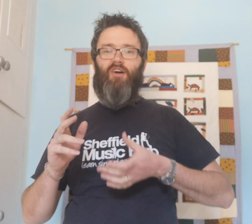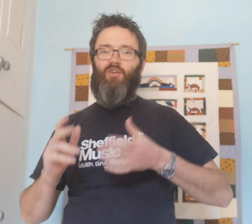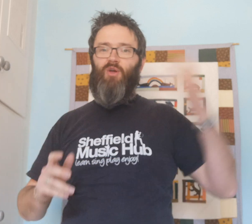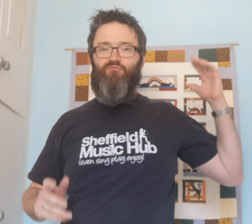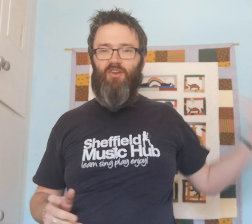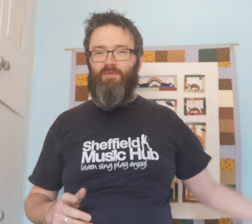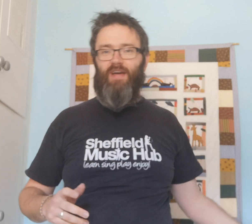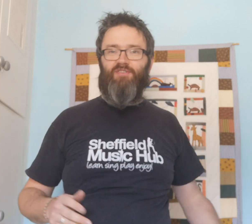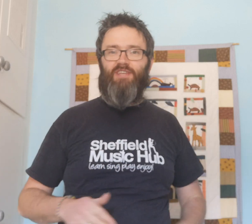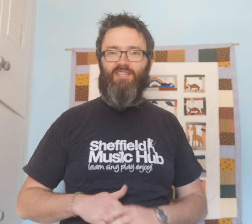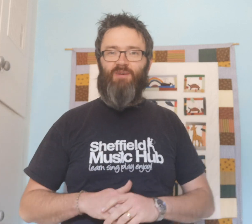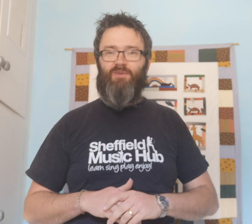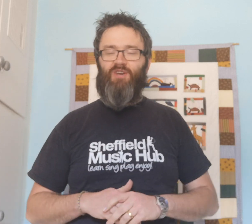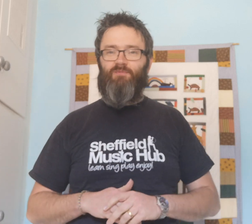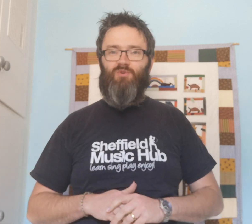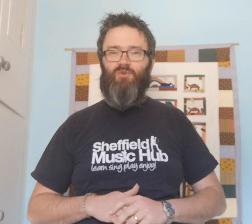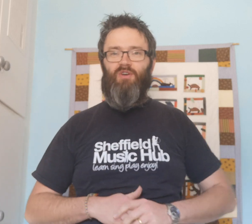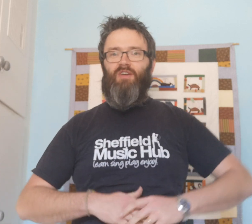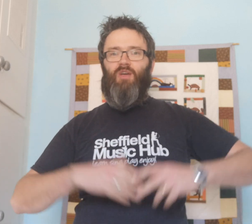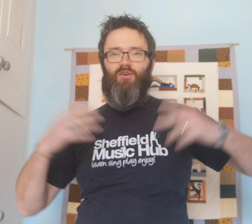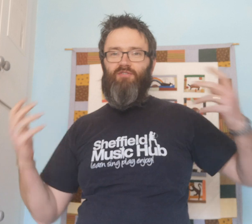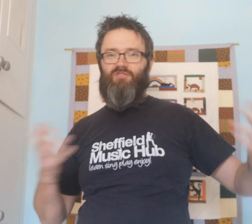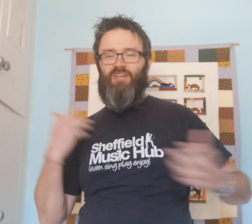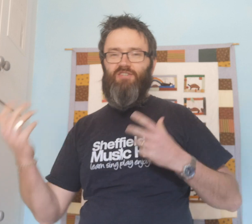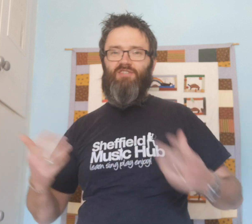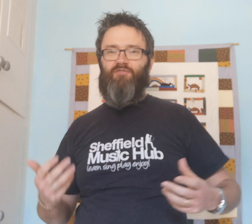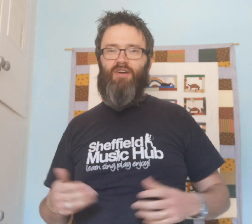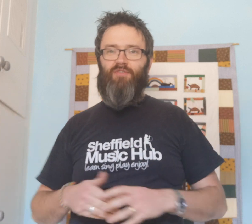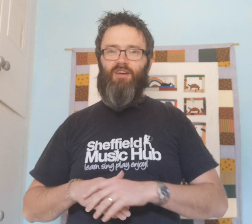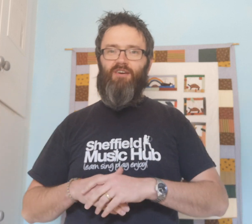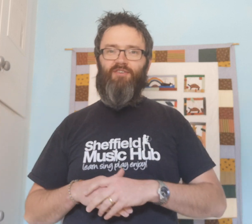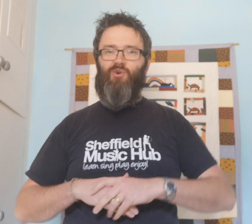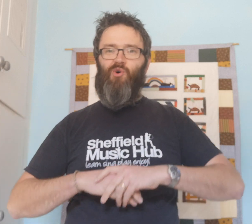know, go and run up and down the stairs a couple of times, or go and chase yourself around the garden, or